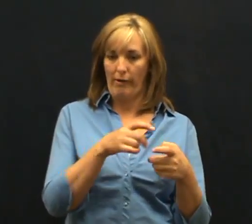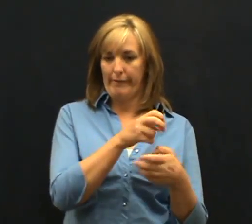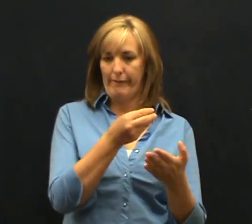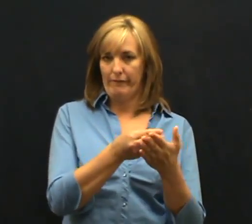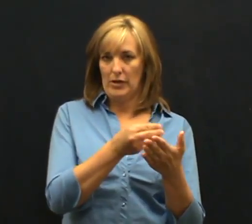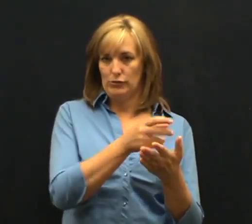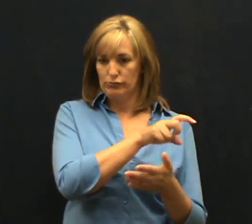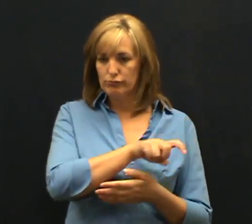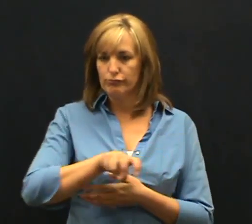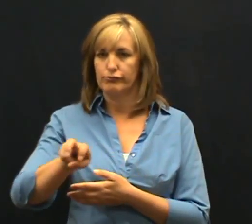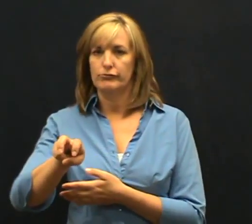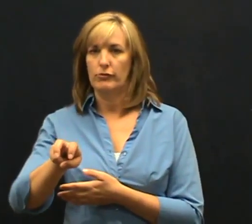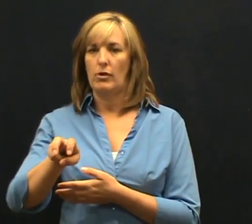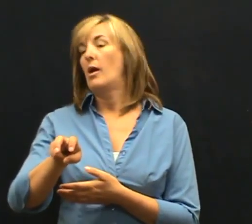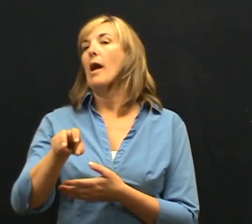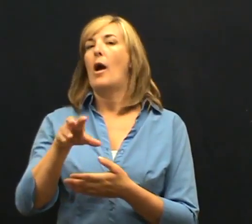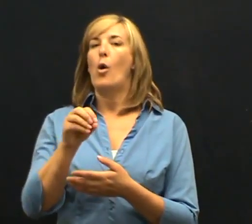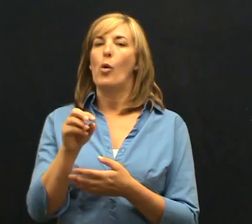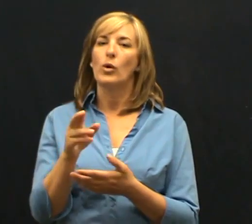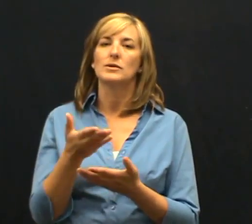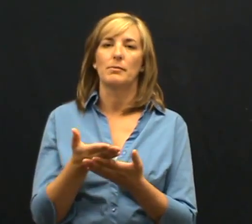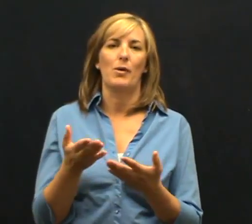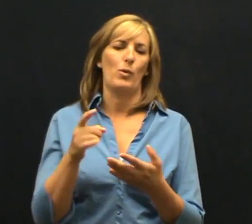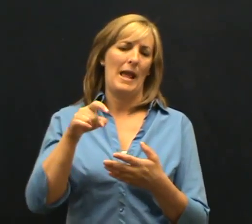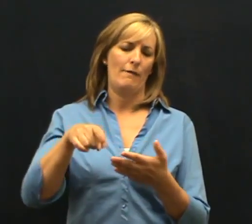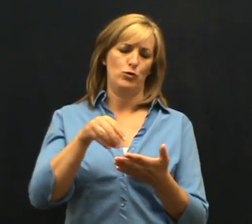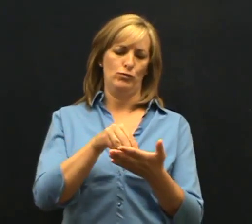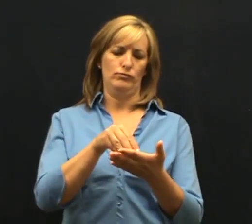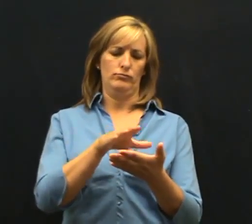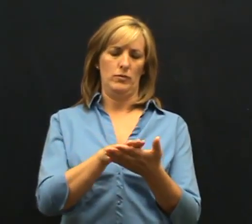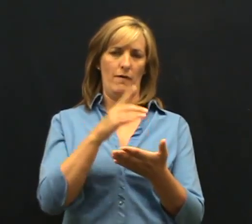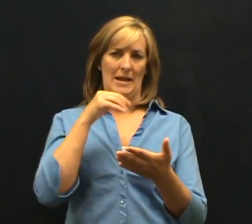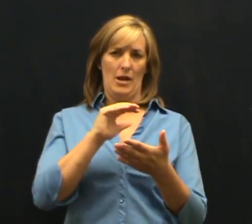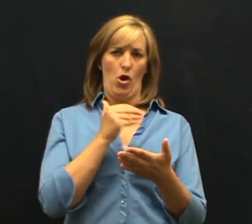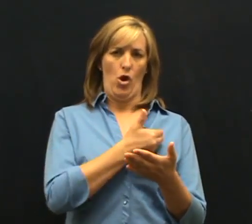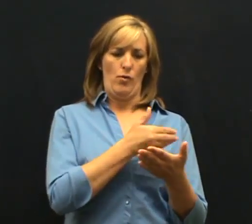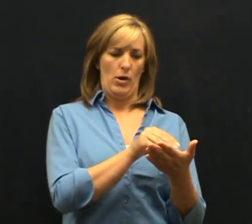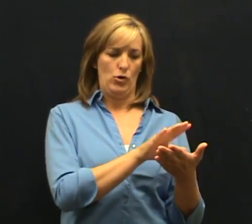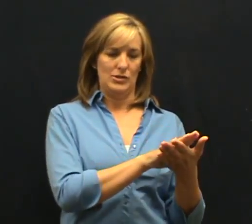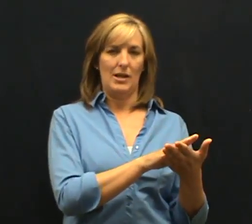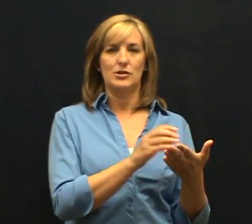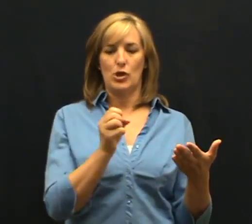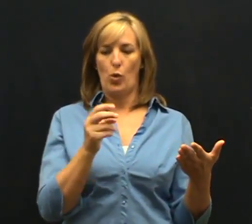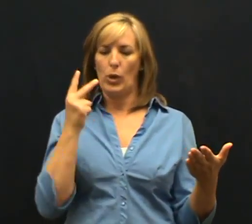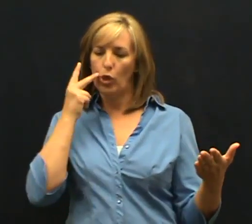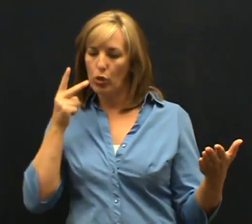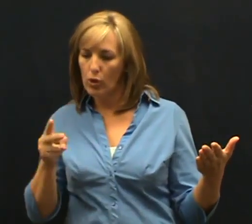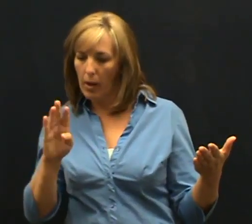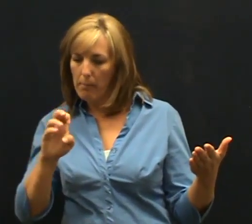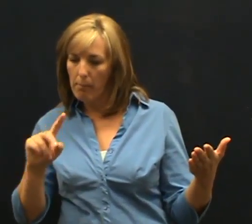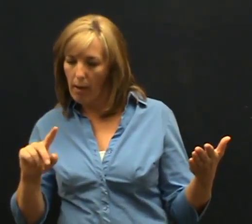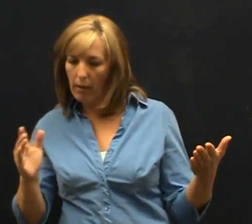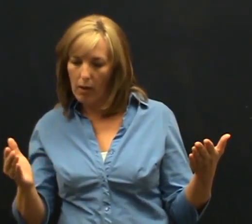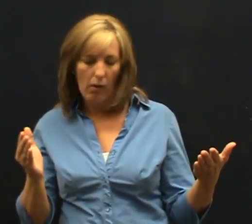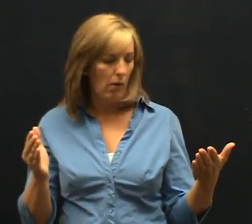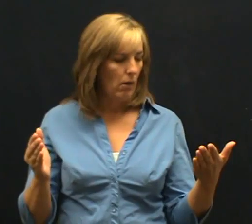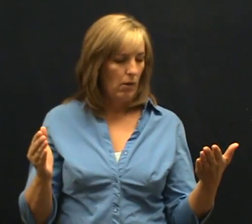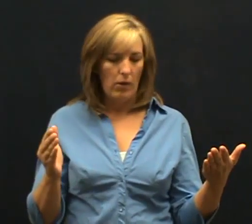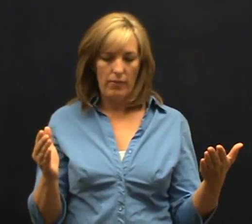we need to account for in our records, and we do that usually as part of this bank reconciliation process. And then finally,